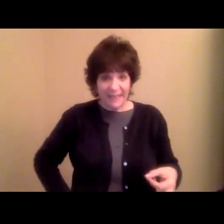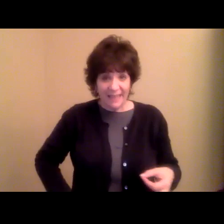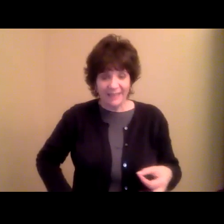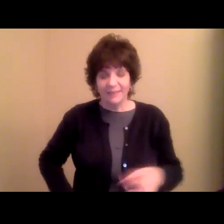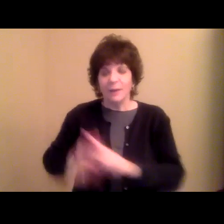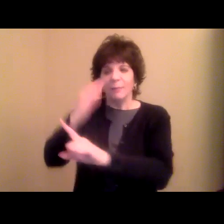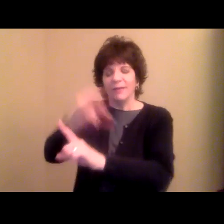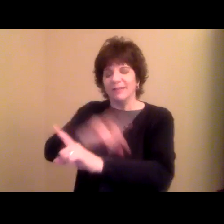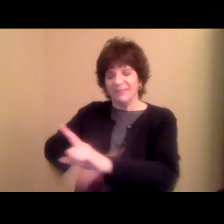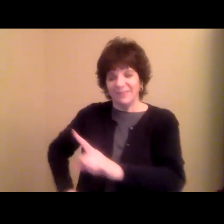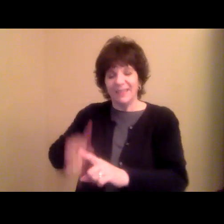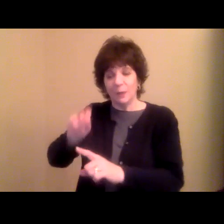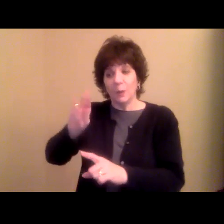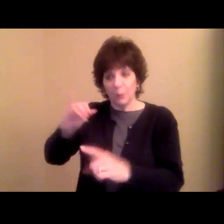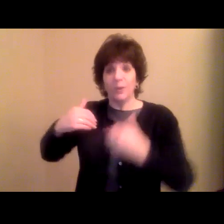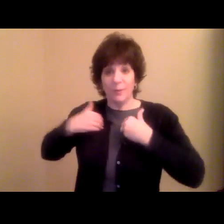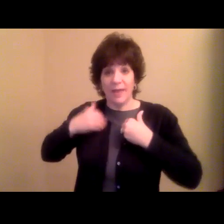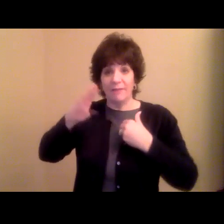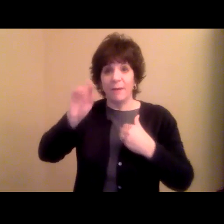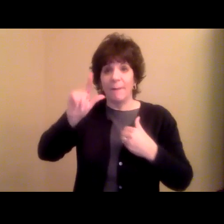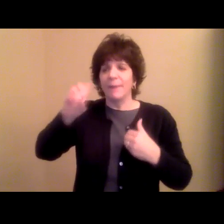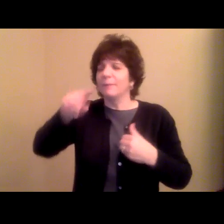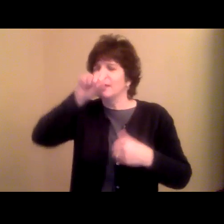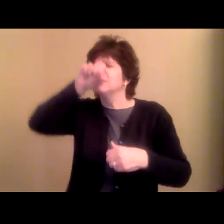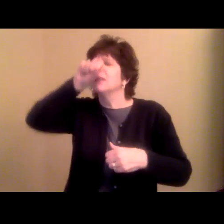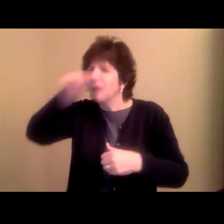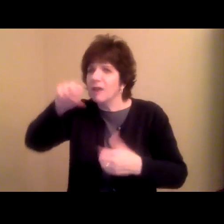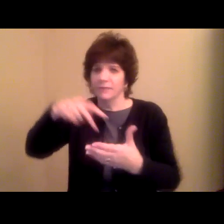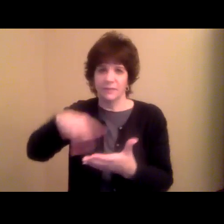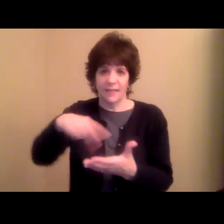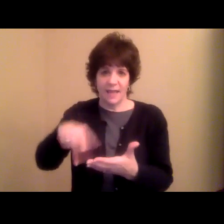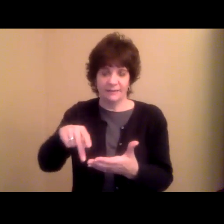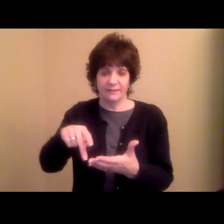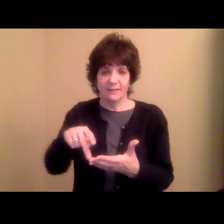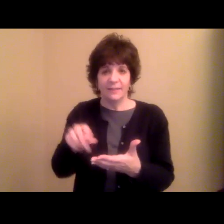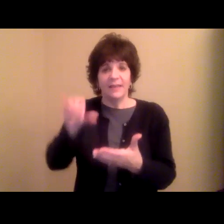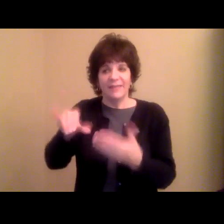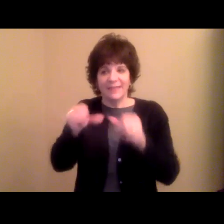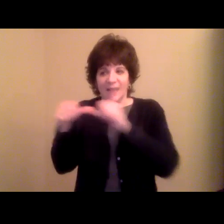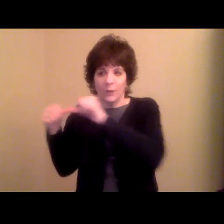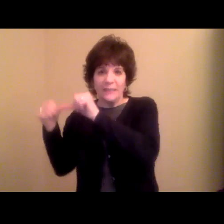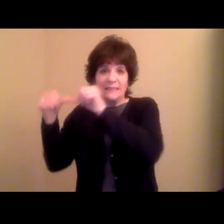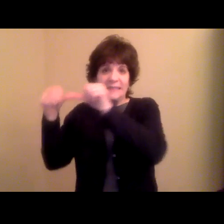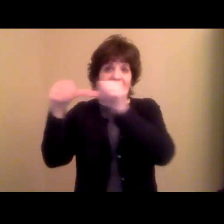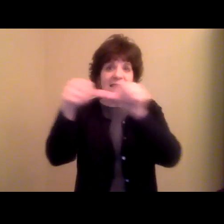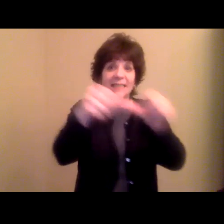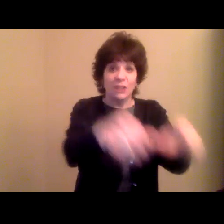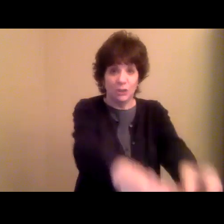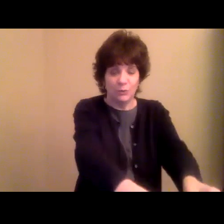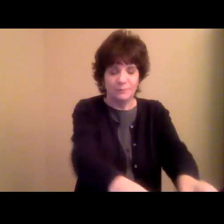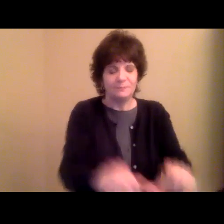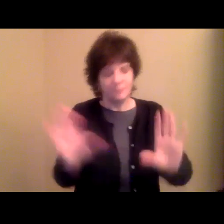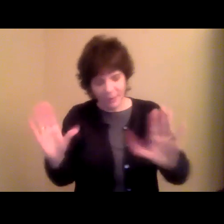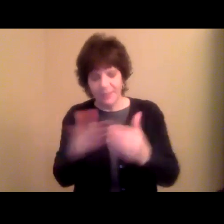King Louis that we actually have ballet, because he loved dance, and that's how it continued through history. But